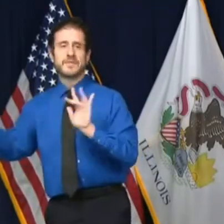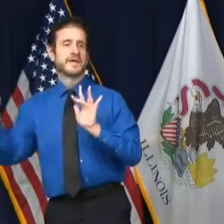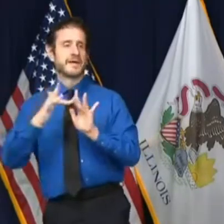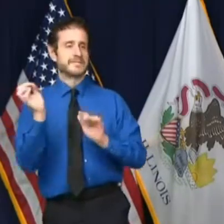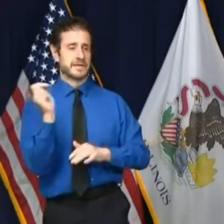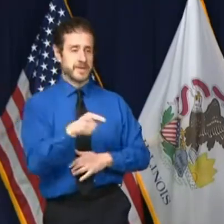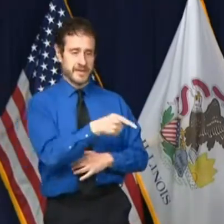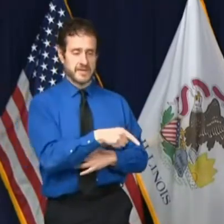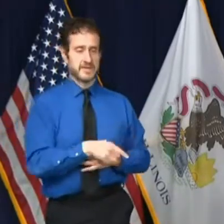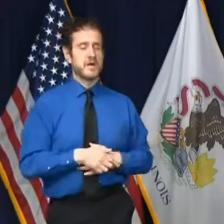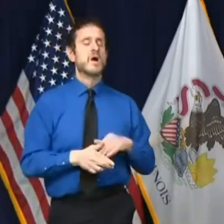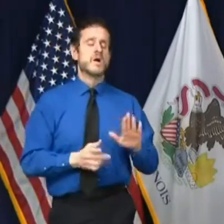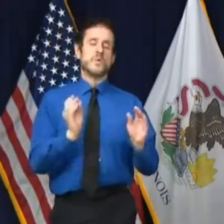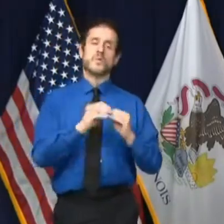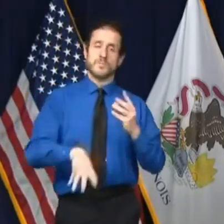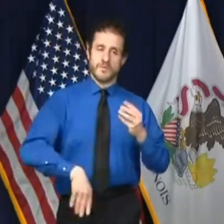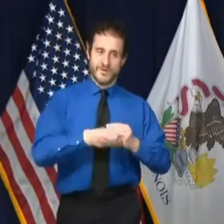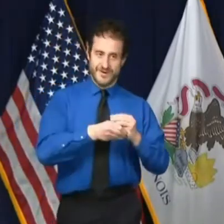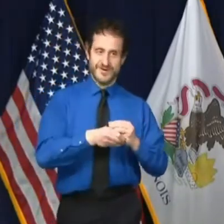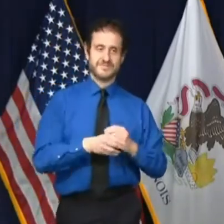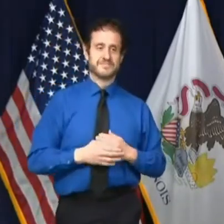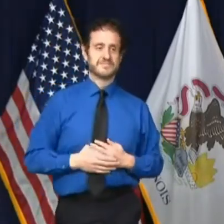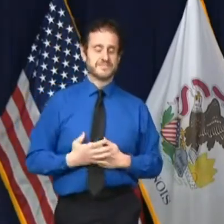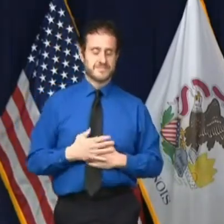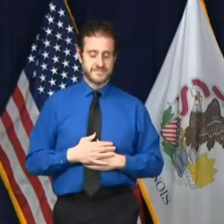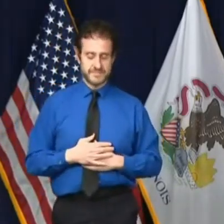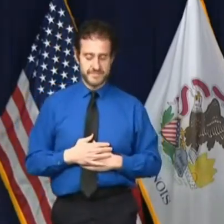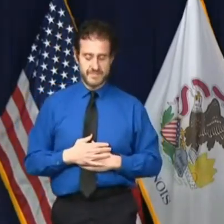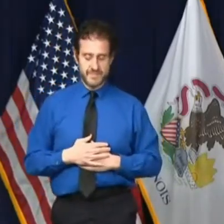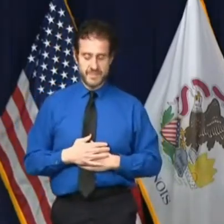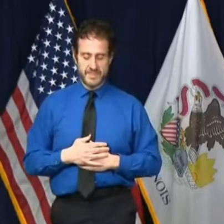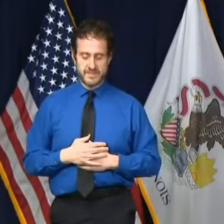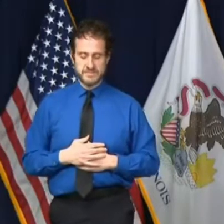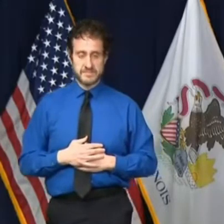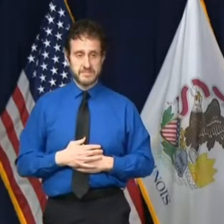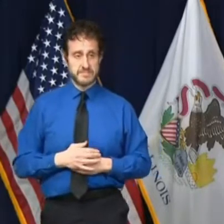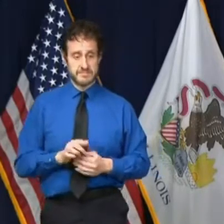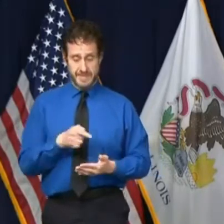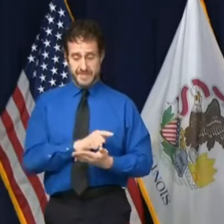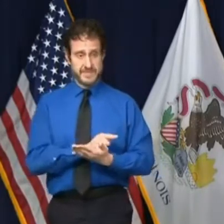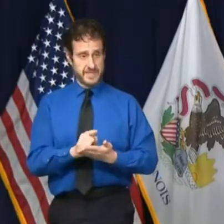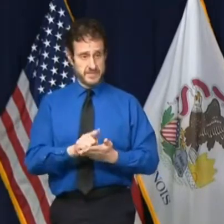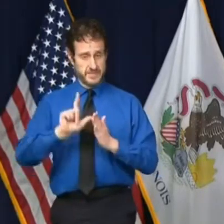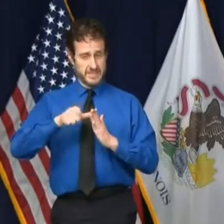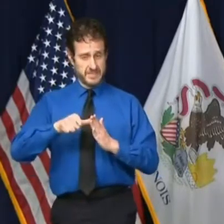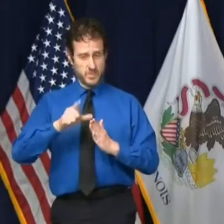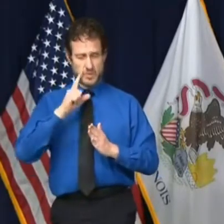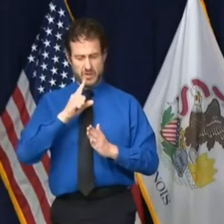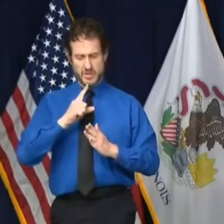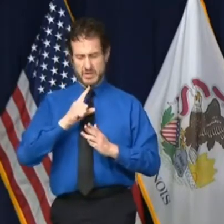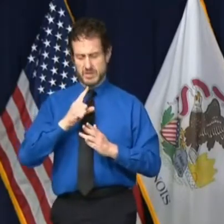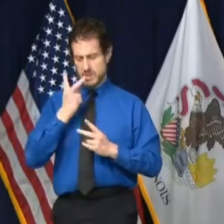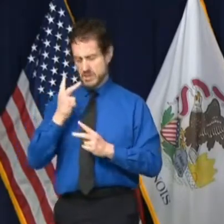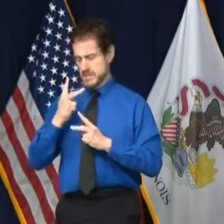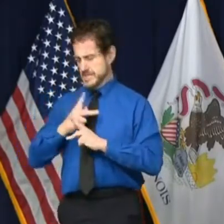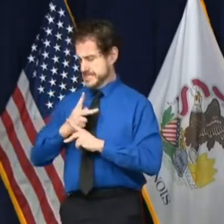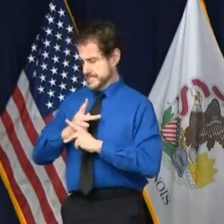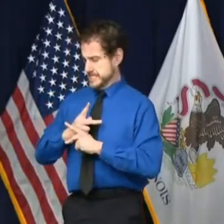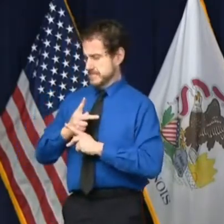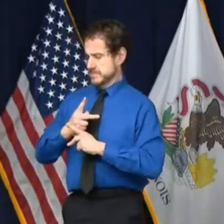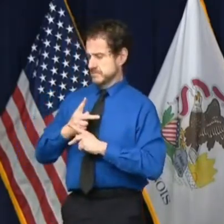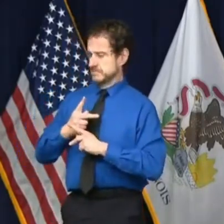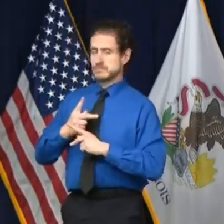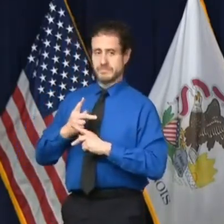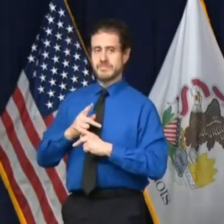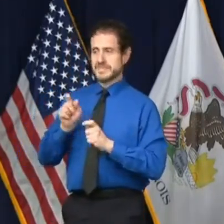And I would just say one more thing, sorry. Yeah. Dana, just that later this week we're going to review where we are with unemployment, so you'll have a